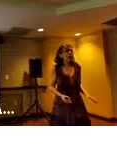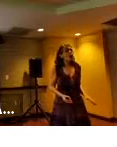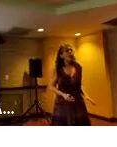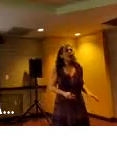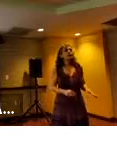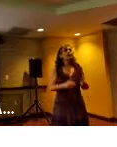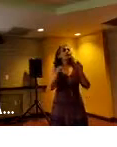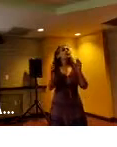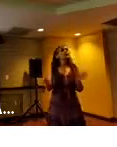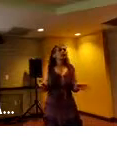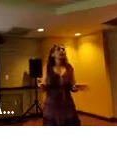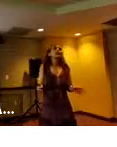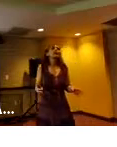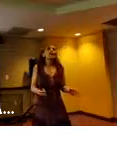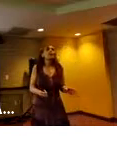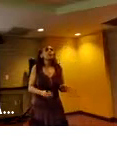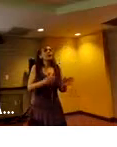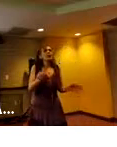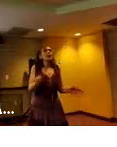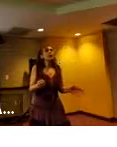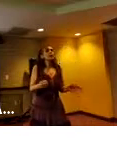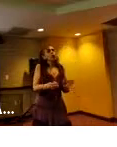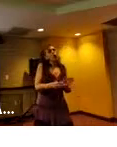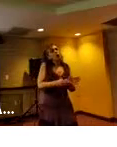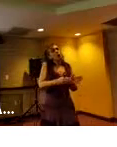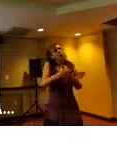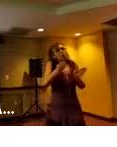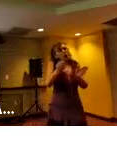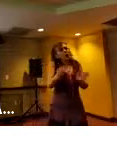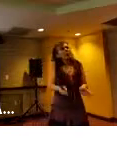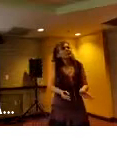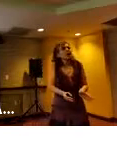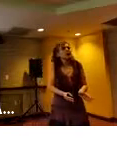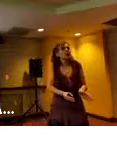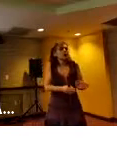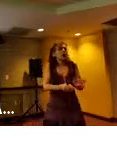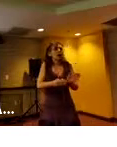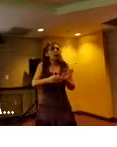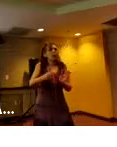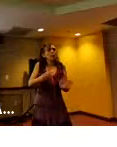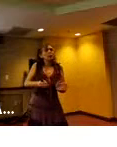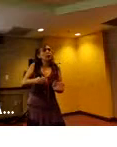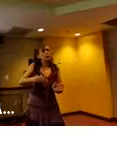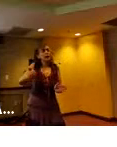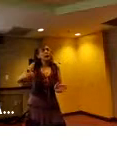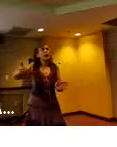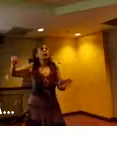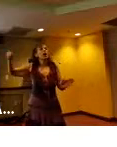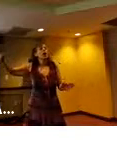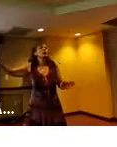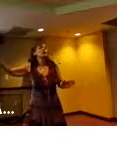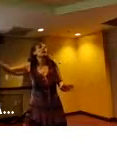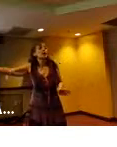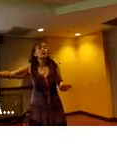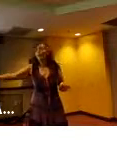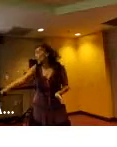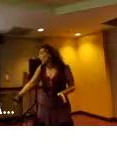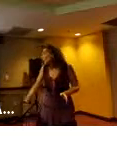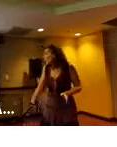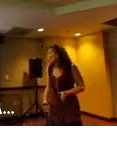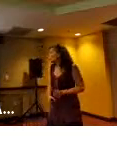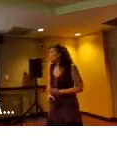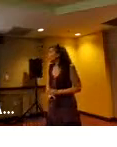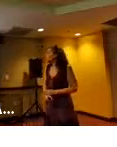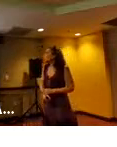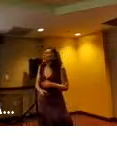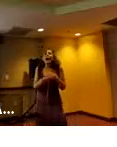in some way or have a condition that prevents us or limits us in our ability to take that a cognitive step